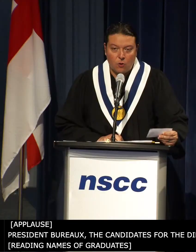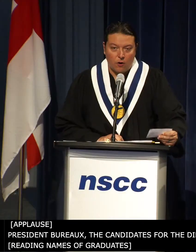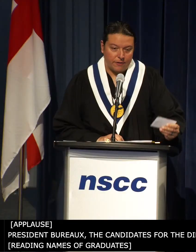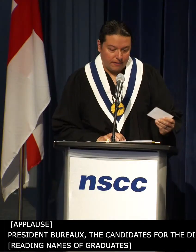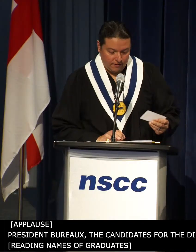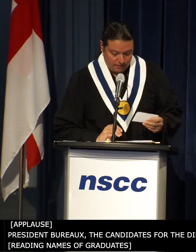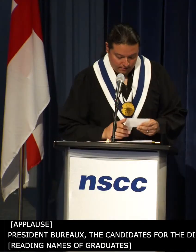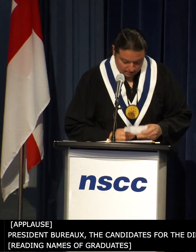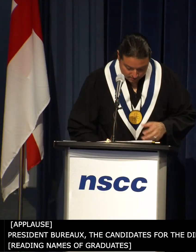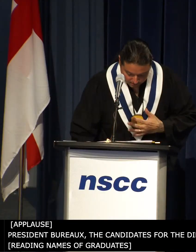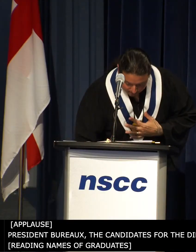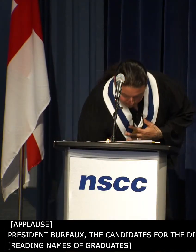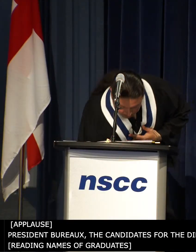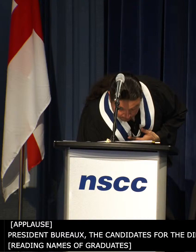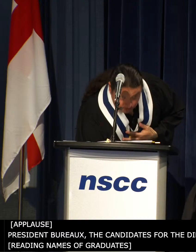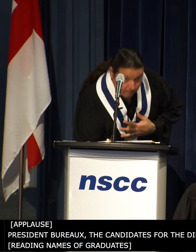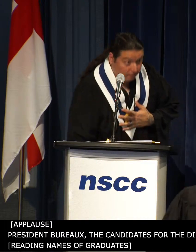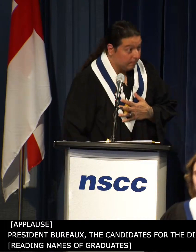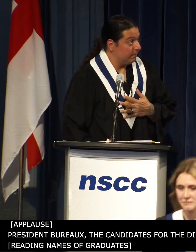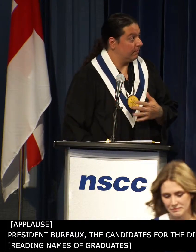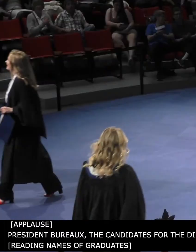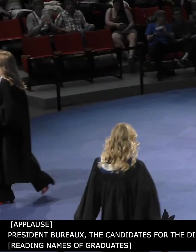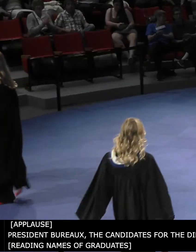Allie Short.